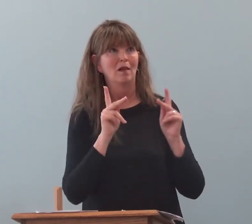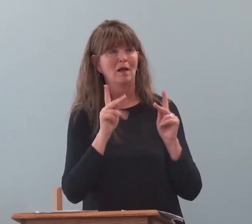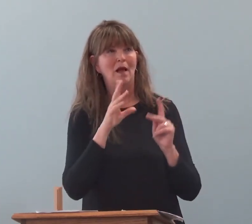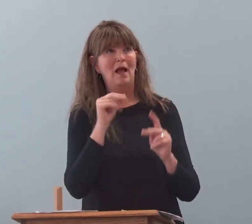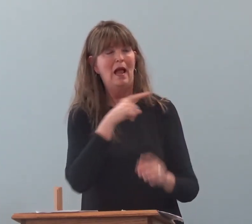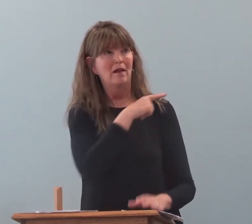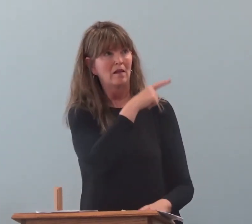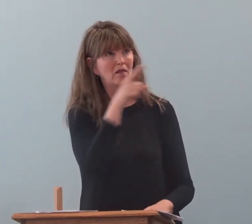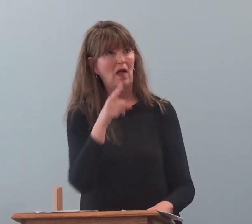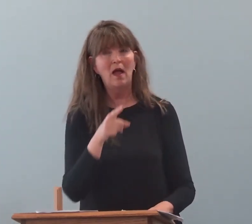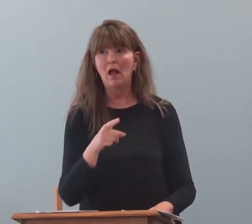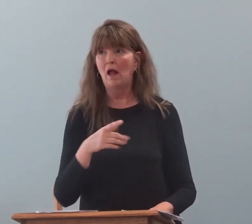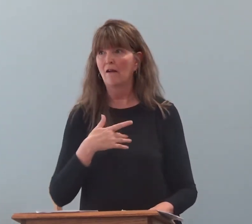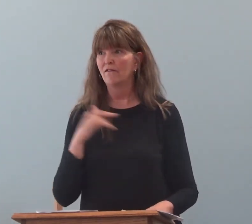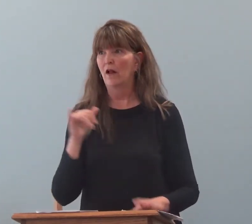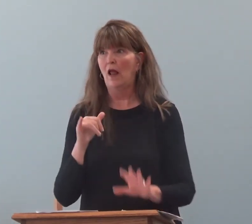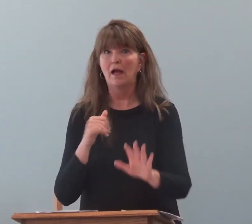They were not my people.